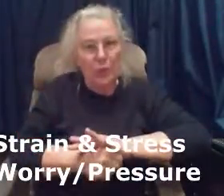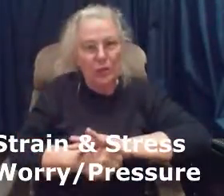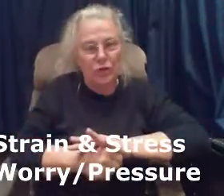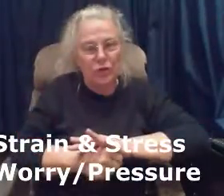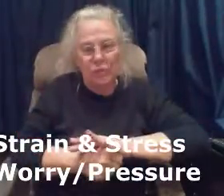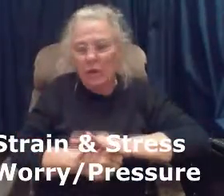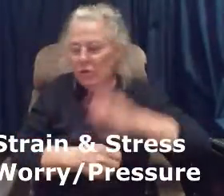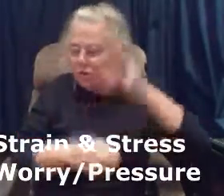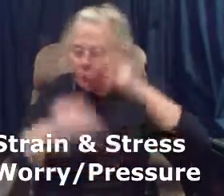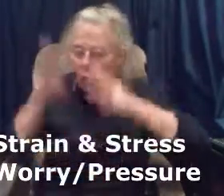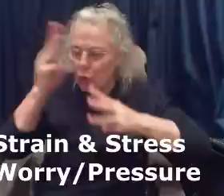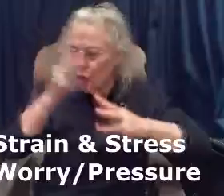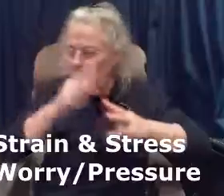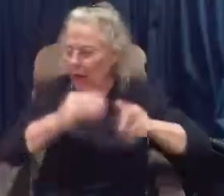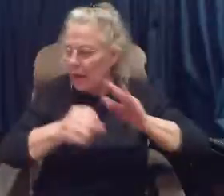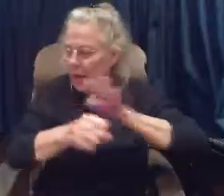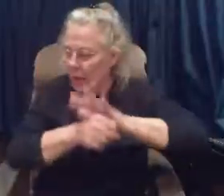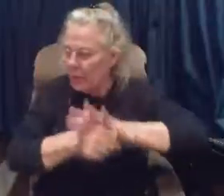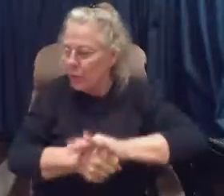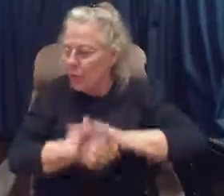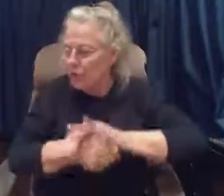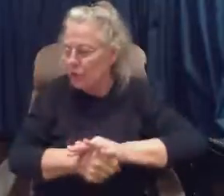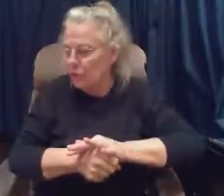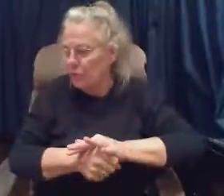pressure. So worry and pressure.